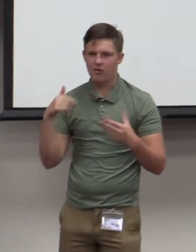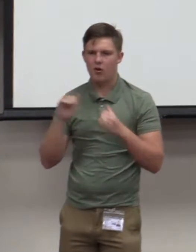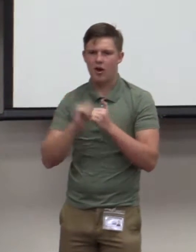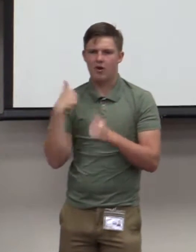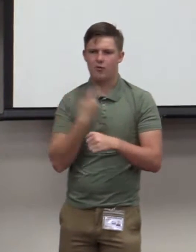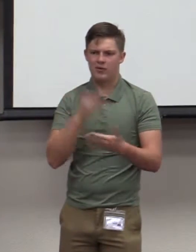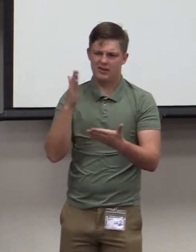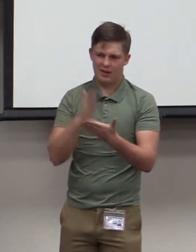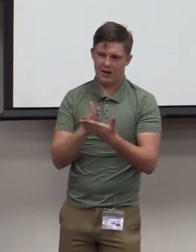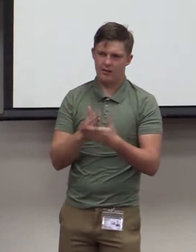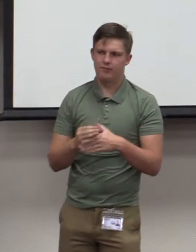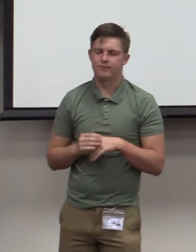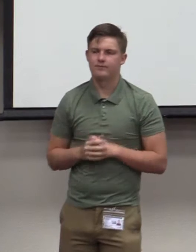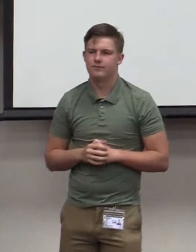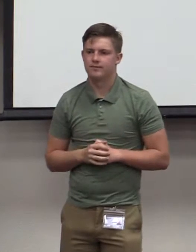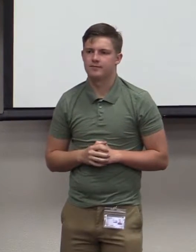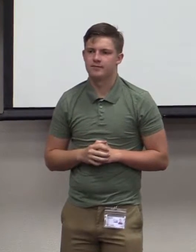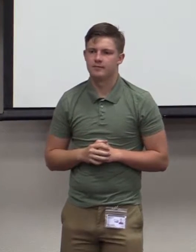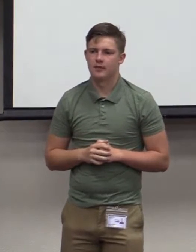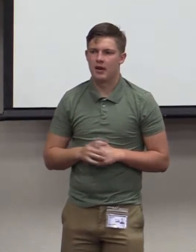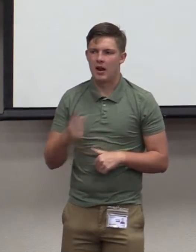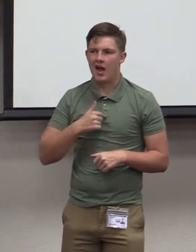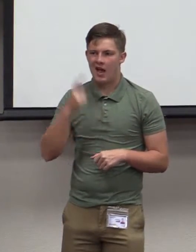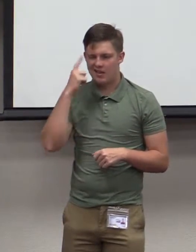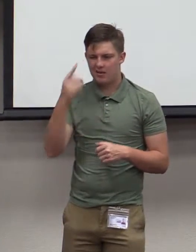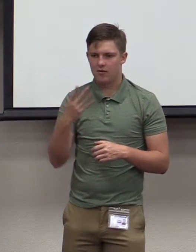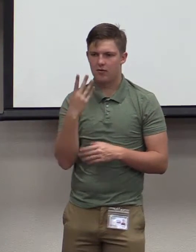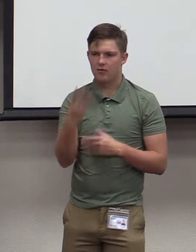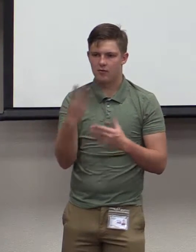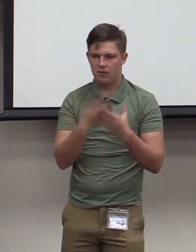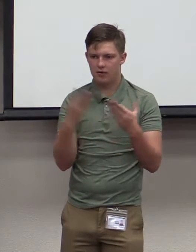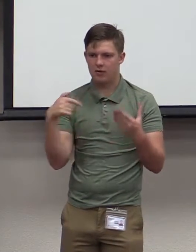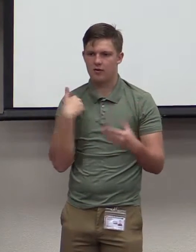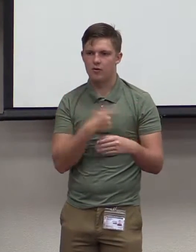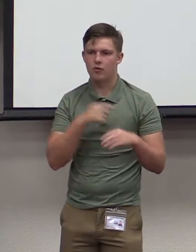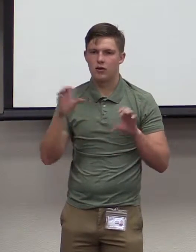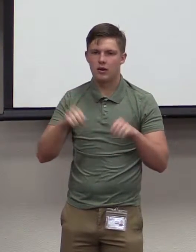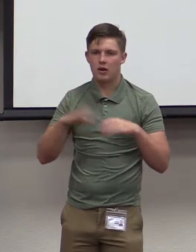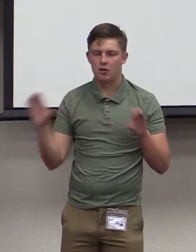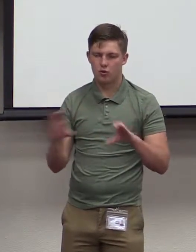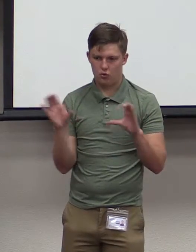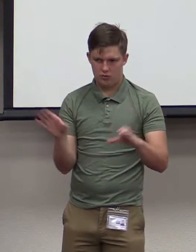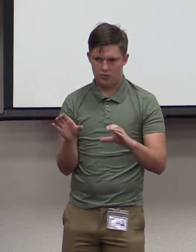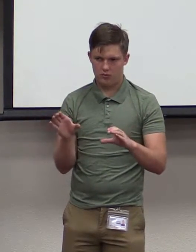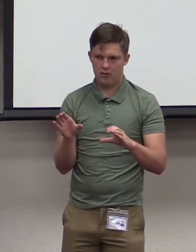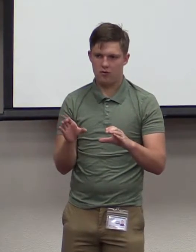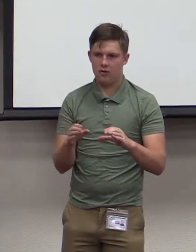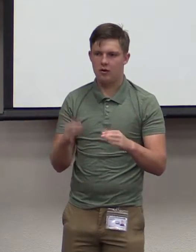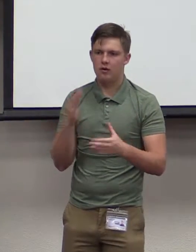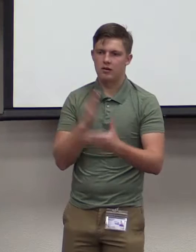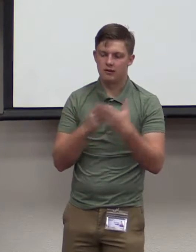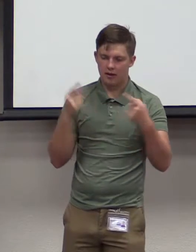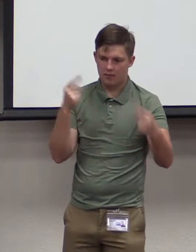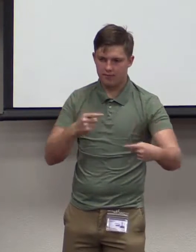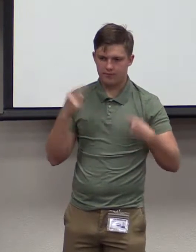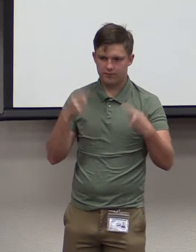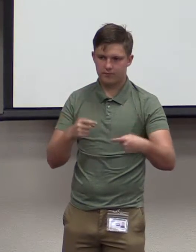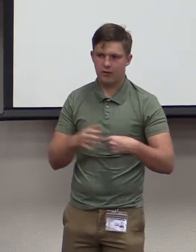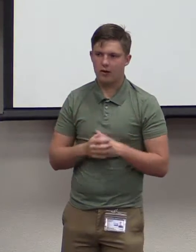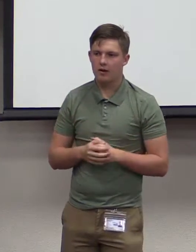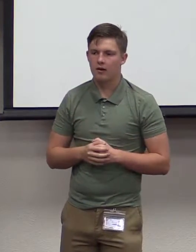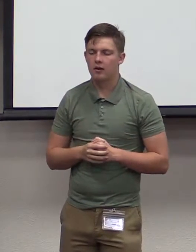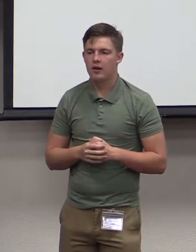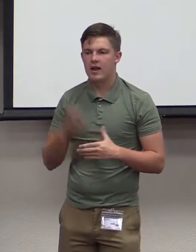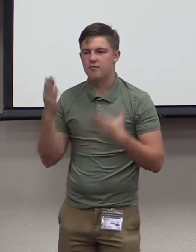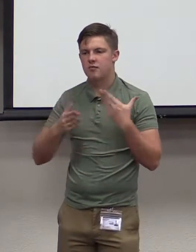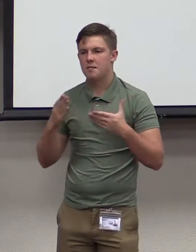stop quarreling? I think there's 4 steps that we go in our lives that we can teach us and take us to stop quarreling. And they may